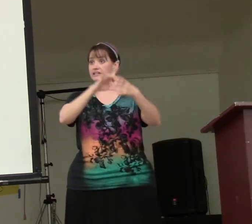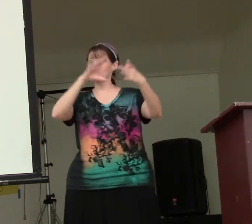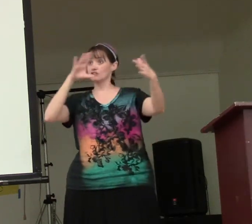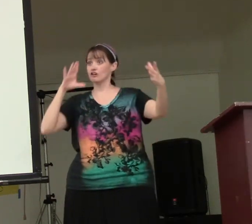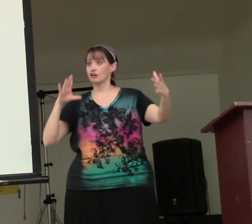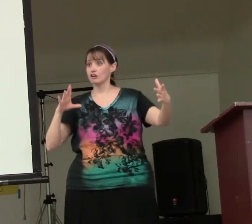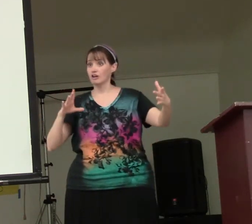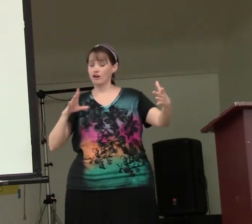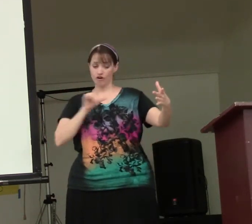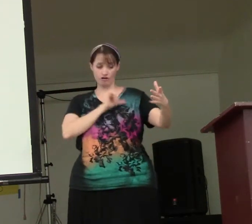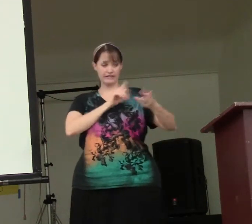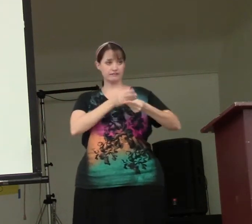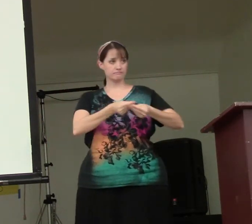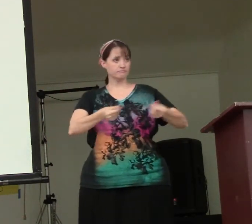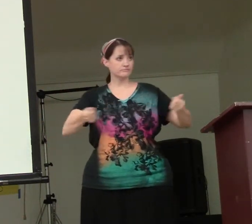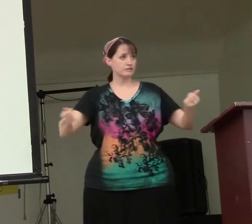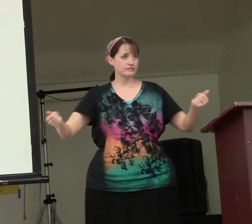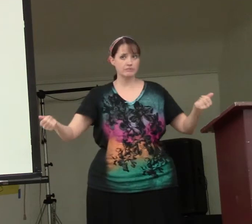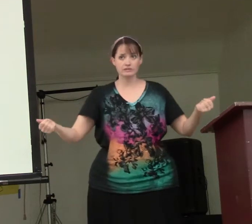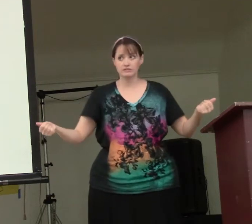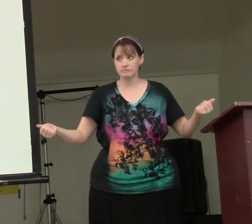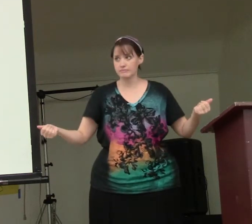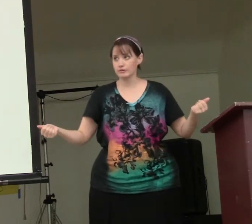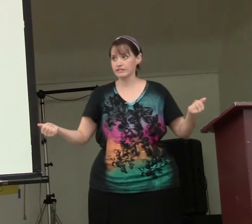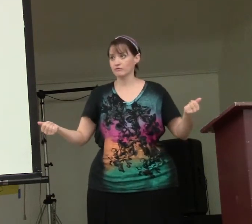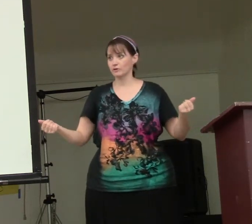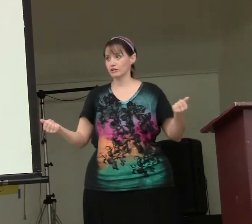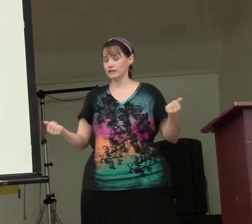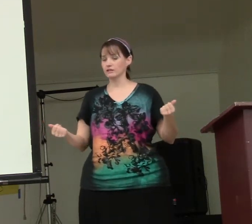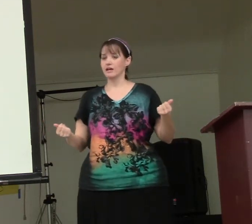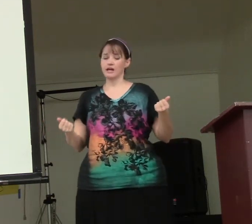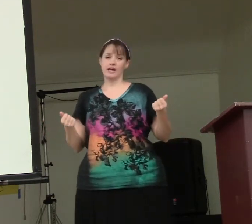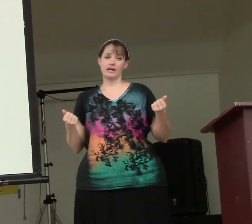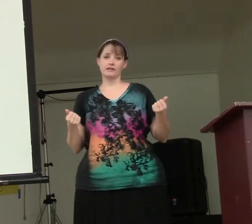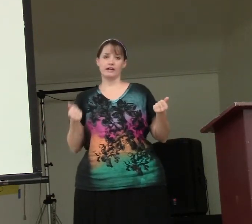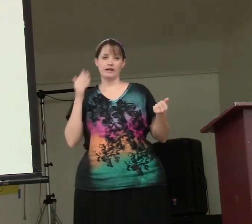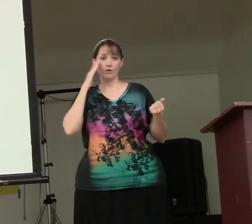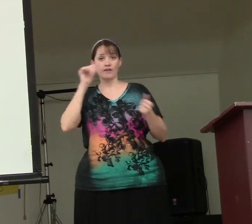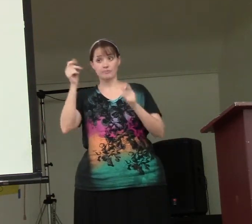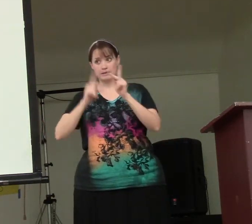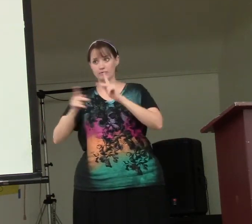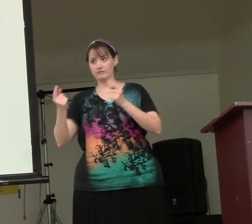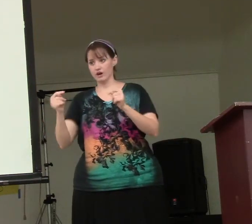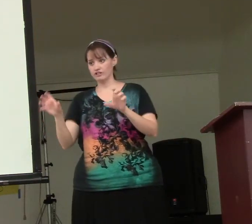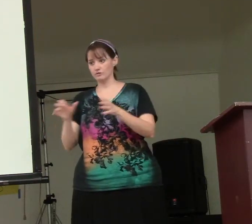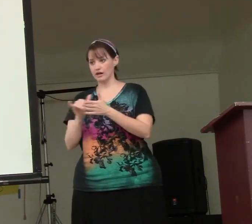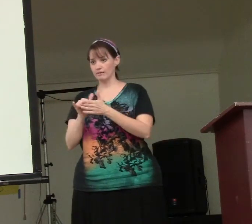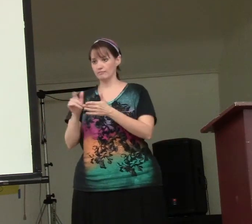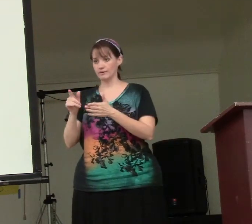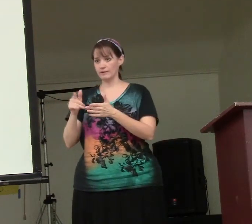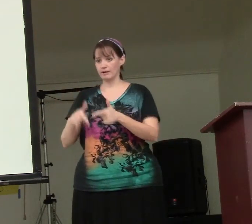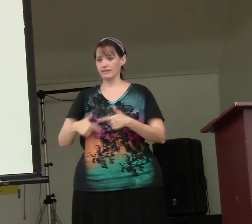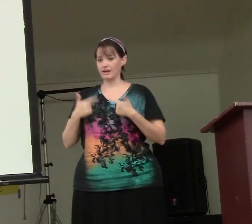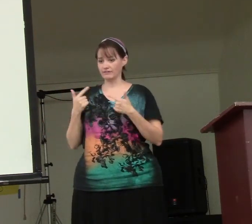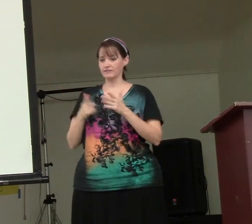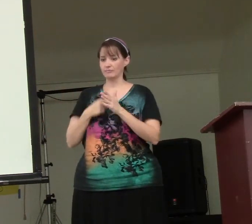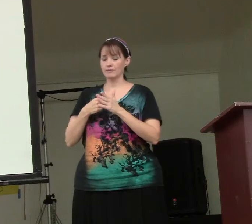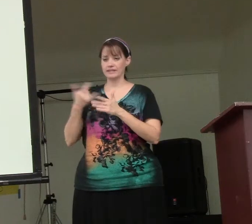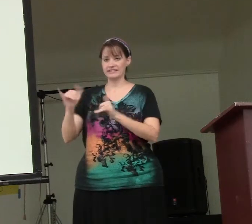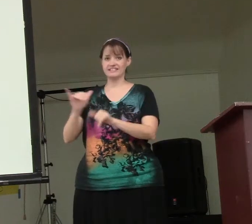released her guilt. She was able to release from her guilt. And I know other people, I've tried to do that in my life, and sometimes they still